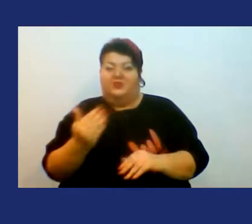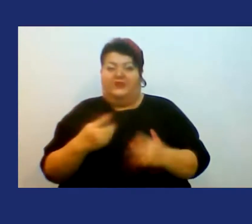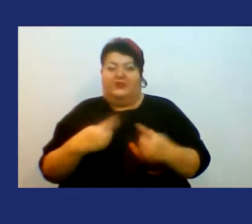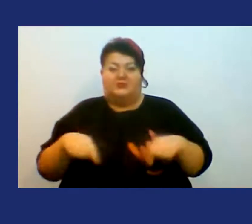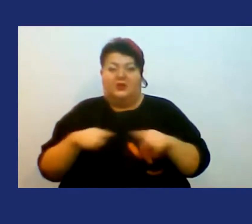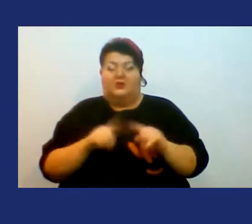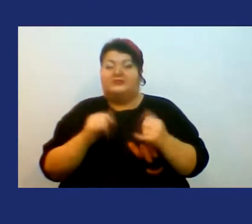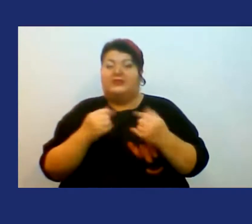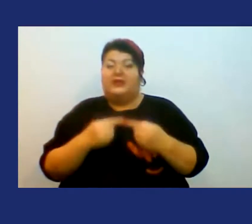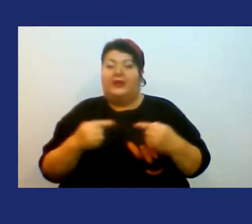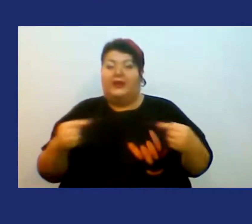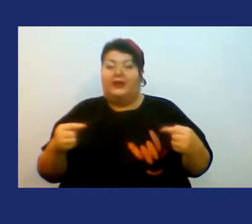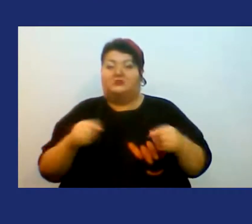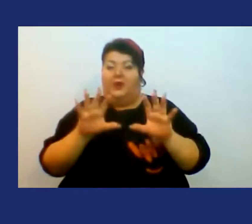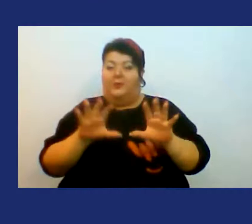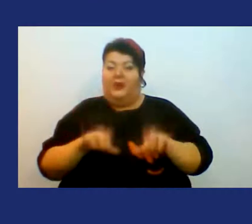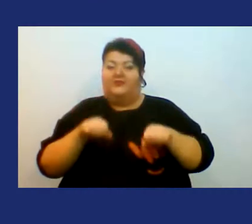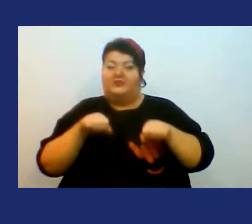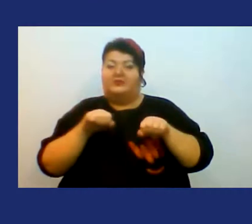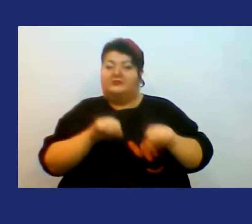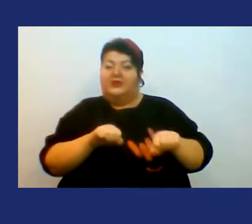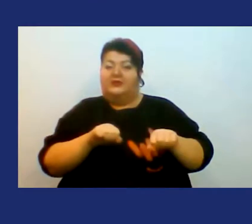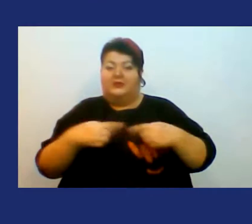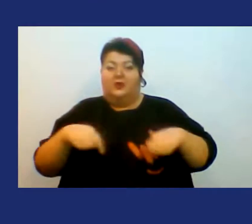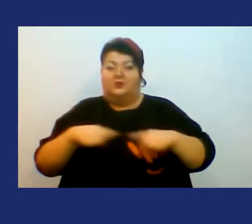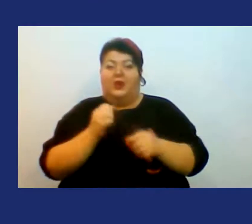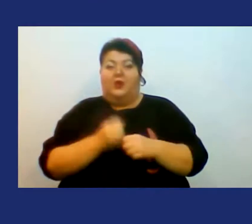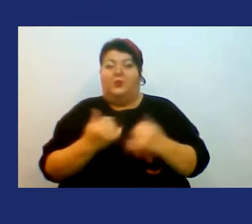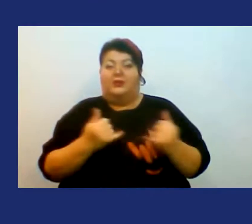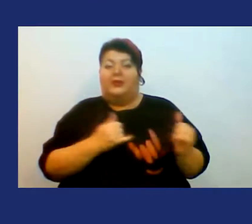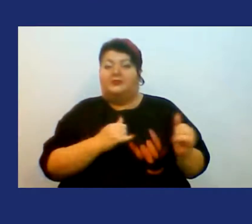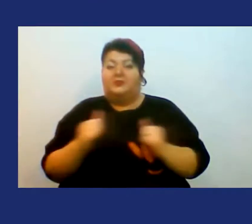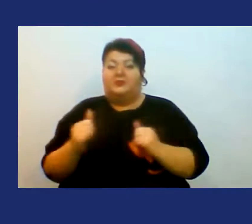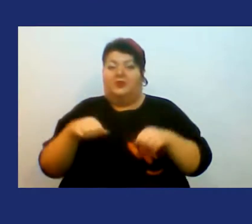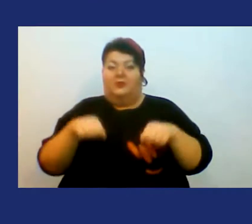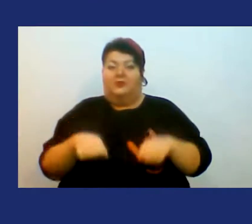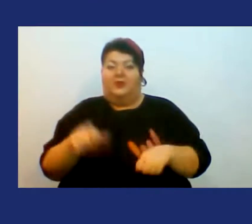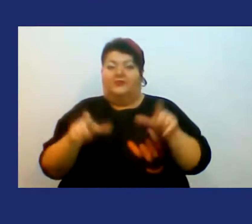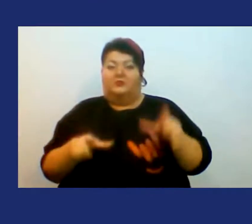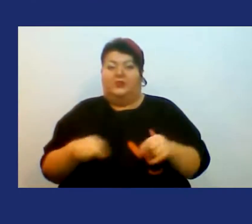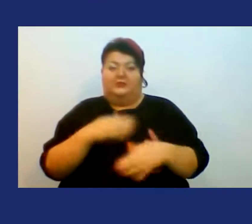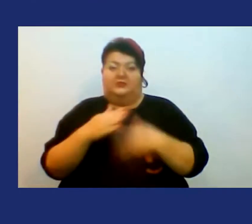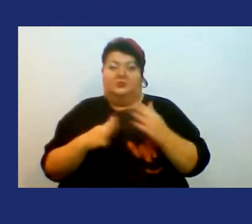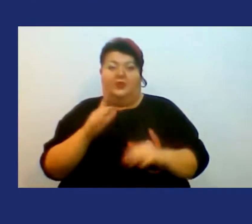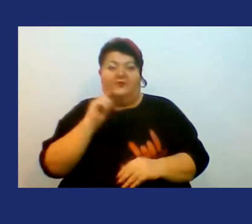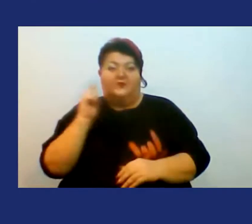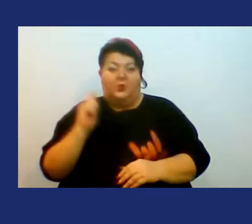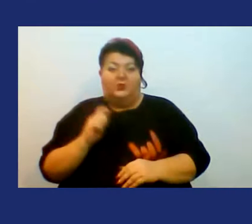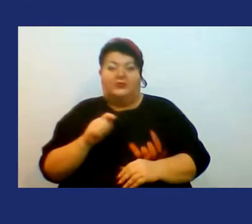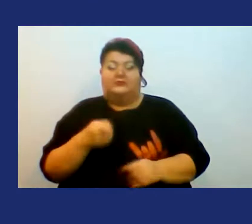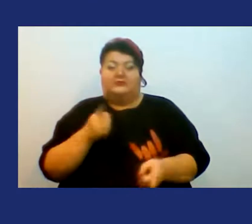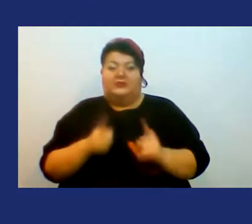in Ukraine, as well as comparing it with the situation in the US,